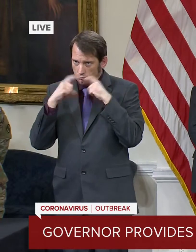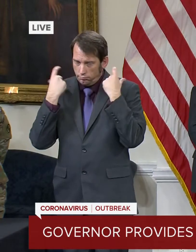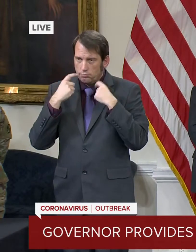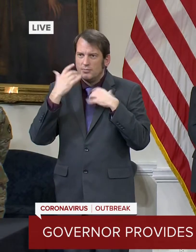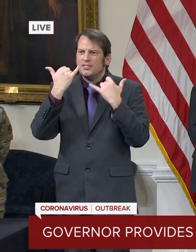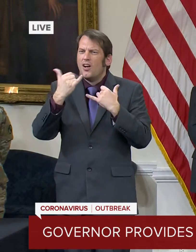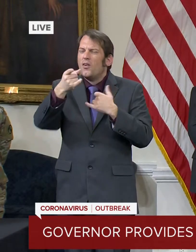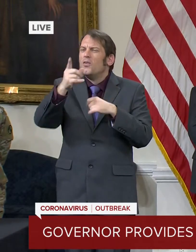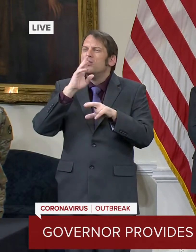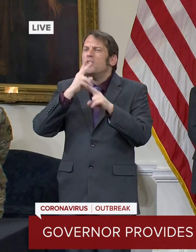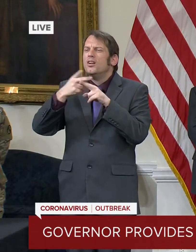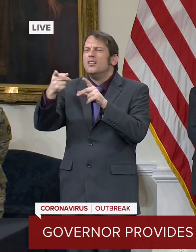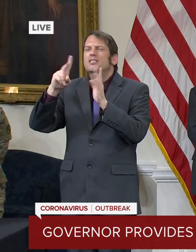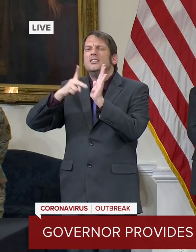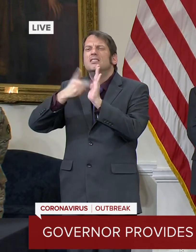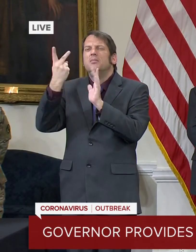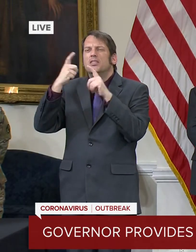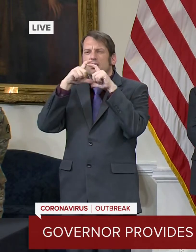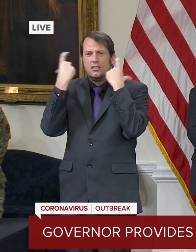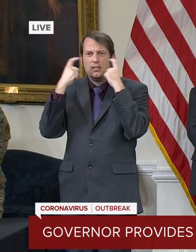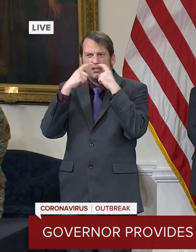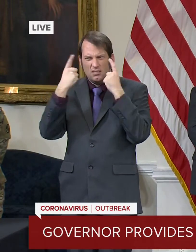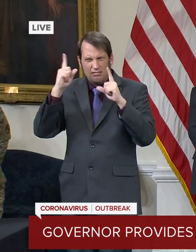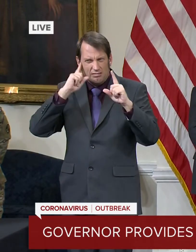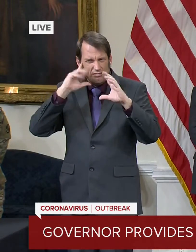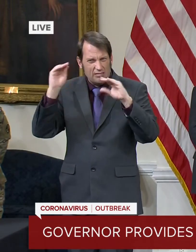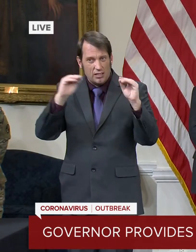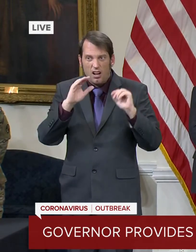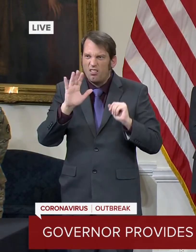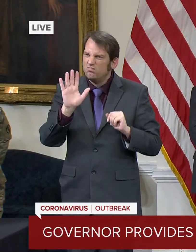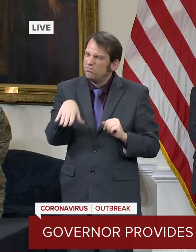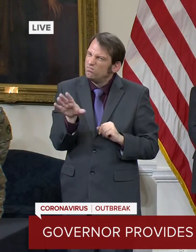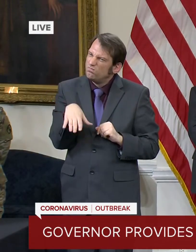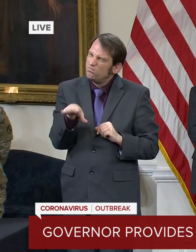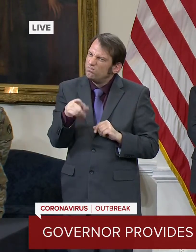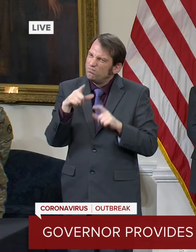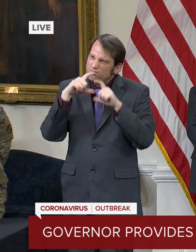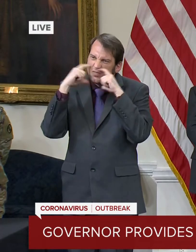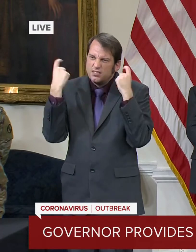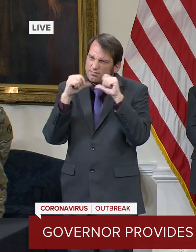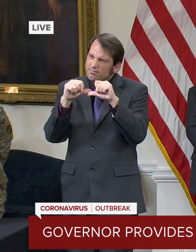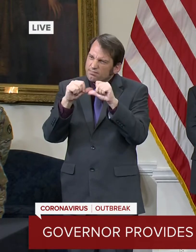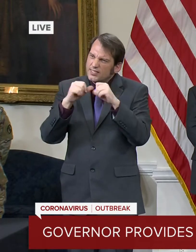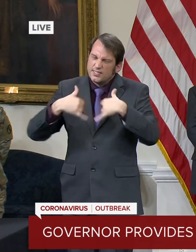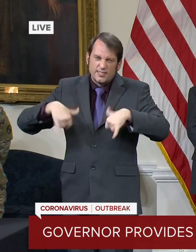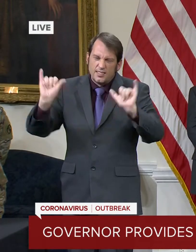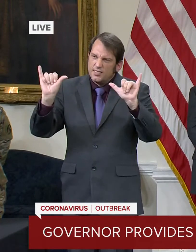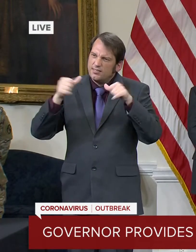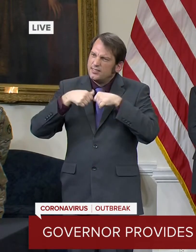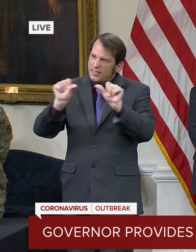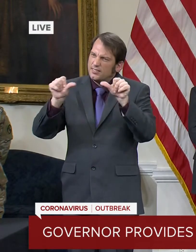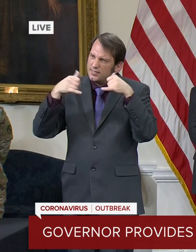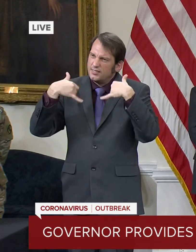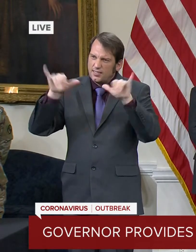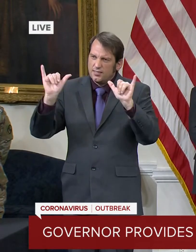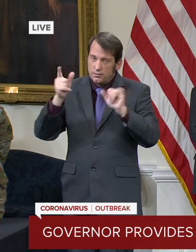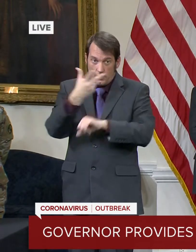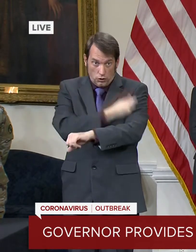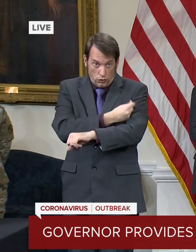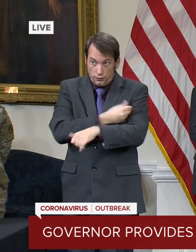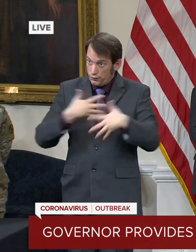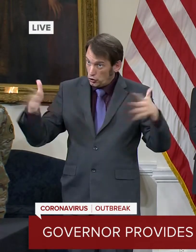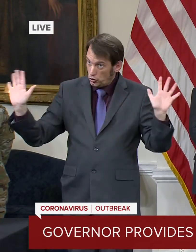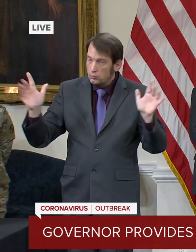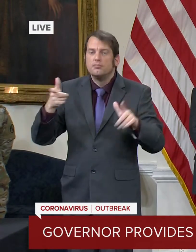about? Yes, we will all still need to wear masks after vaccination until the majority of us are